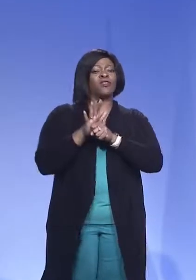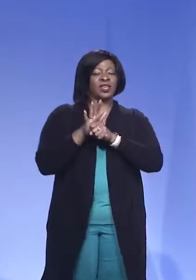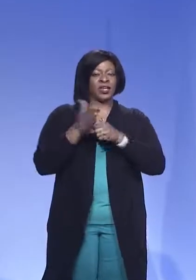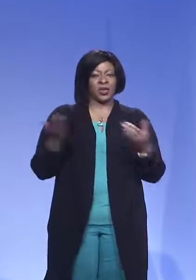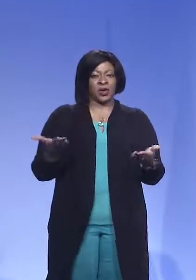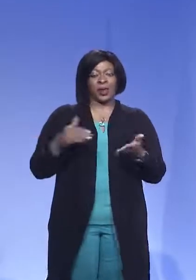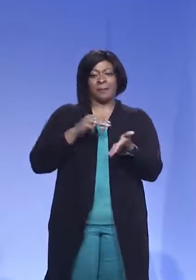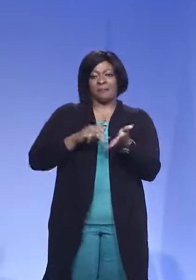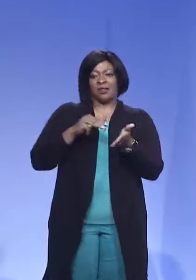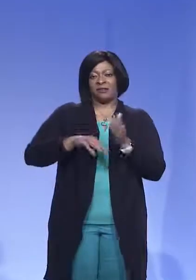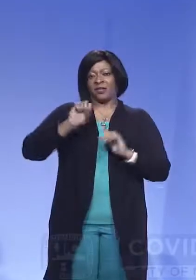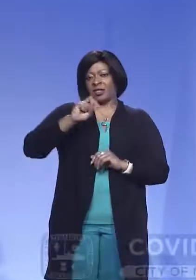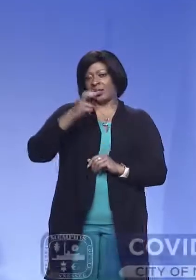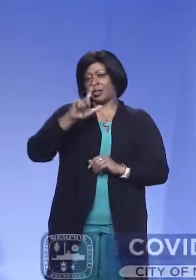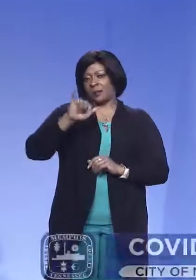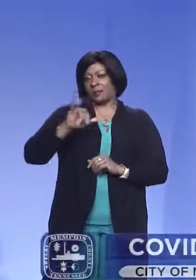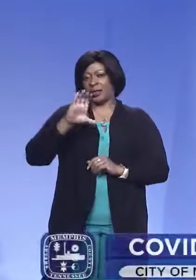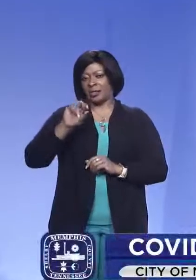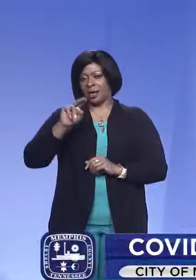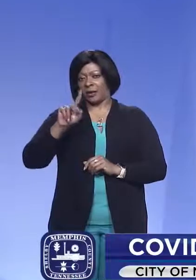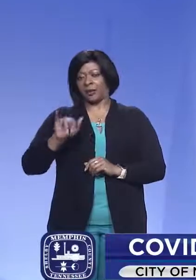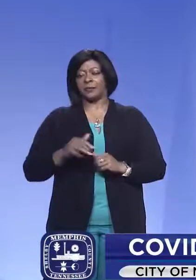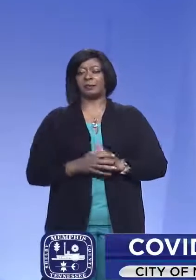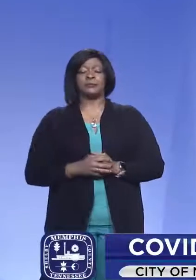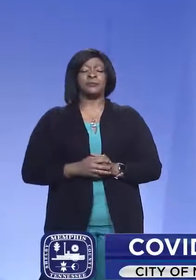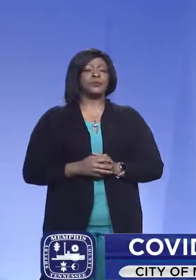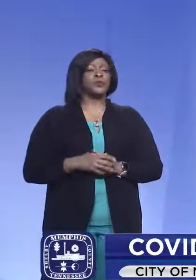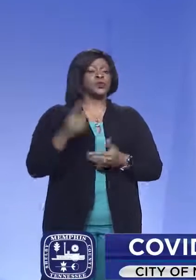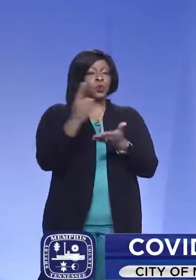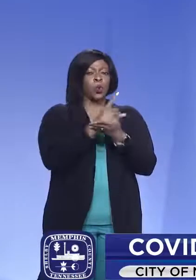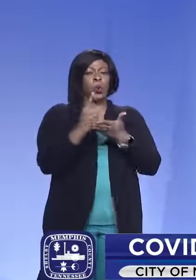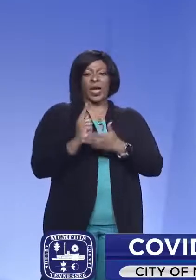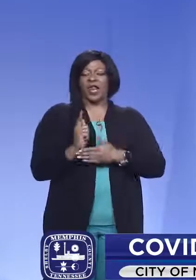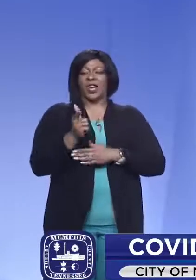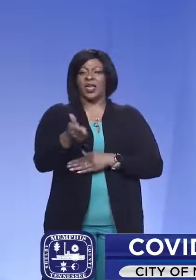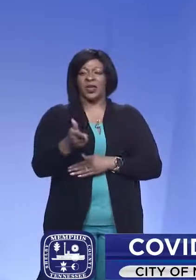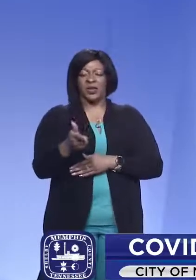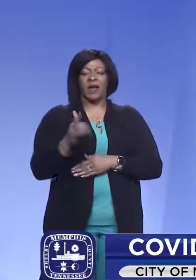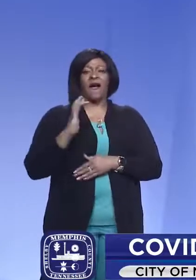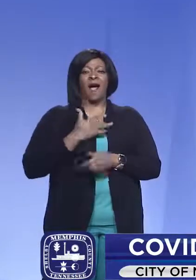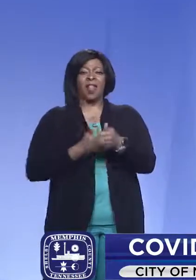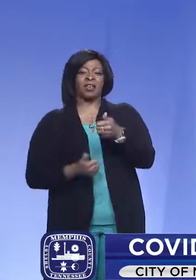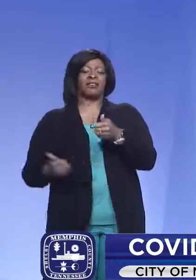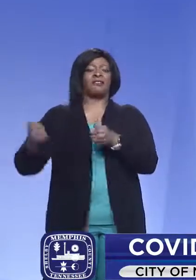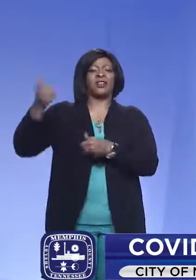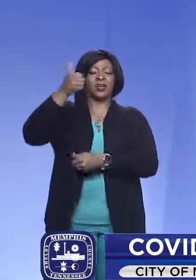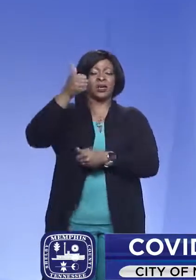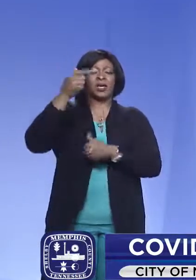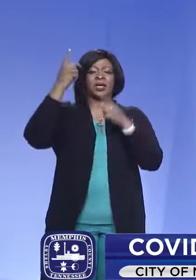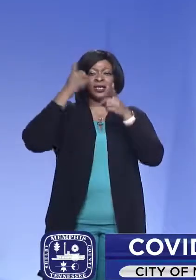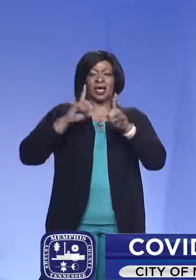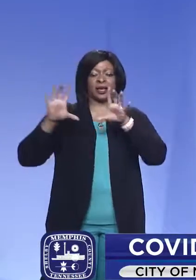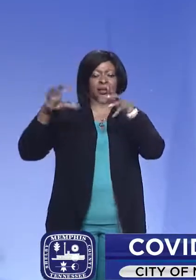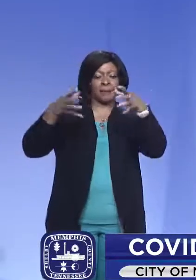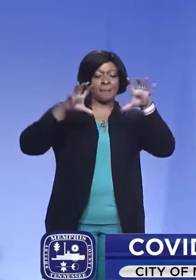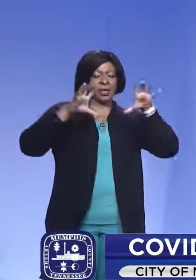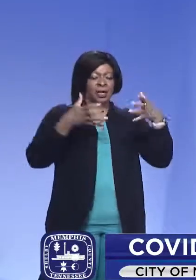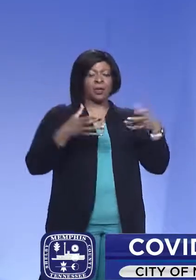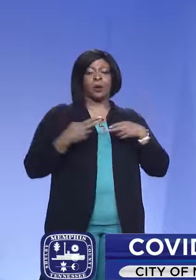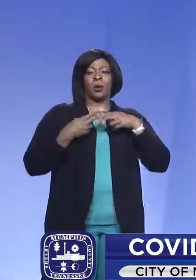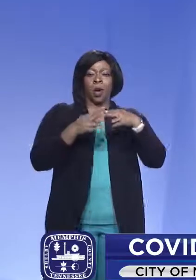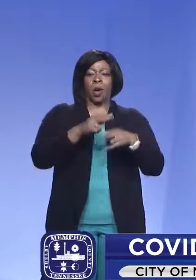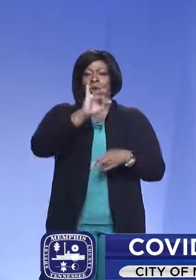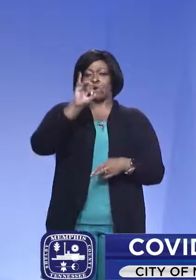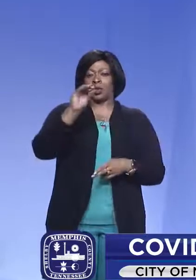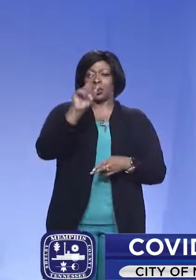Memphis and Shelby County. Only 1 week later, our elected officials decided to come together under a joint task